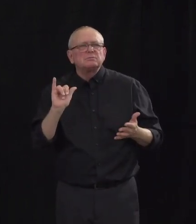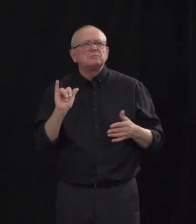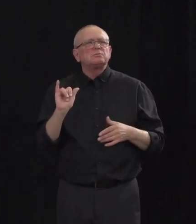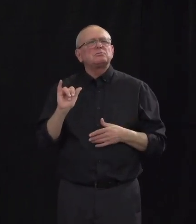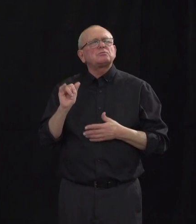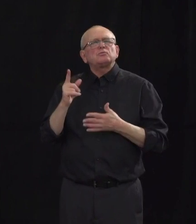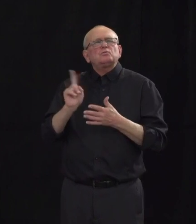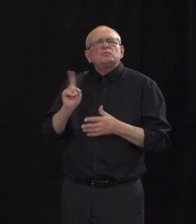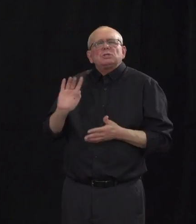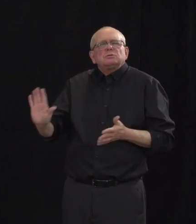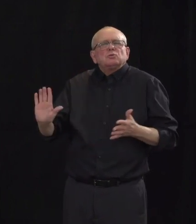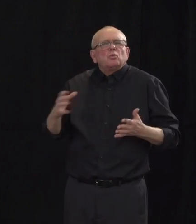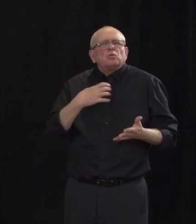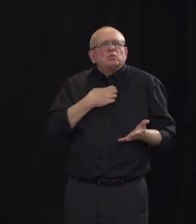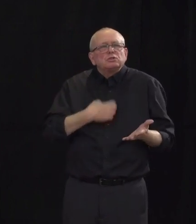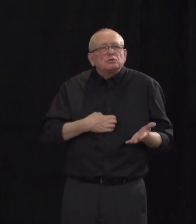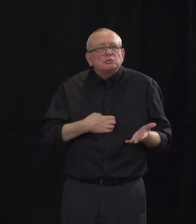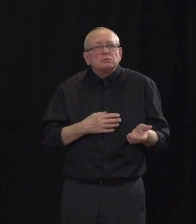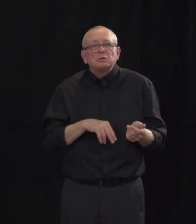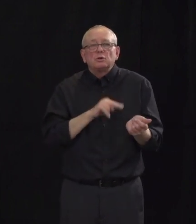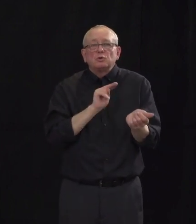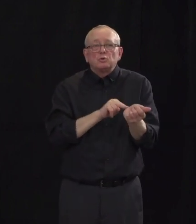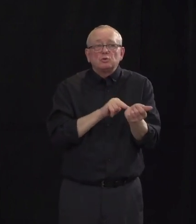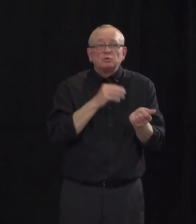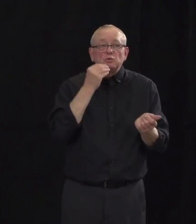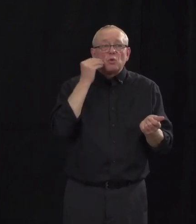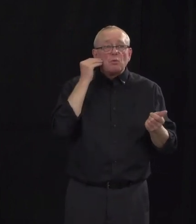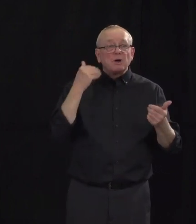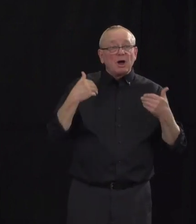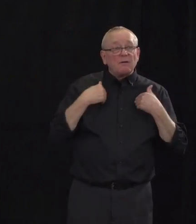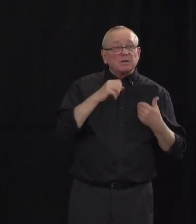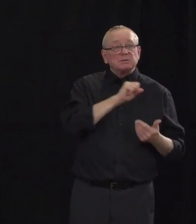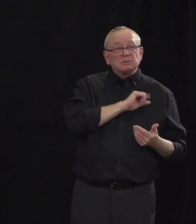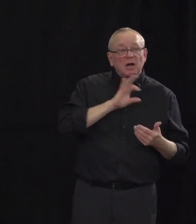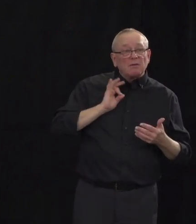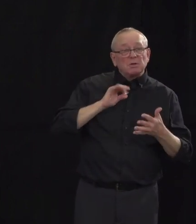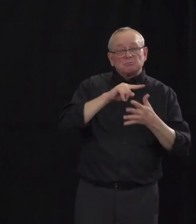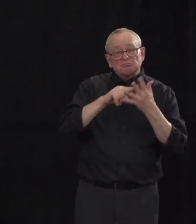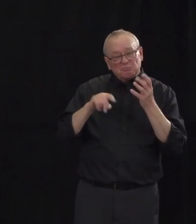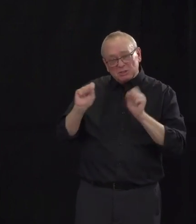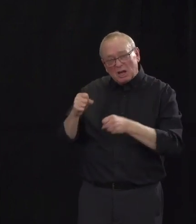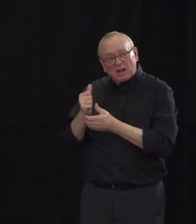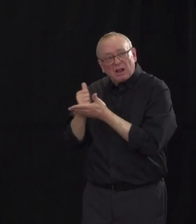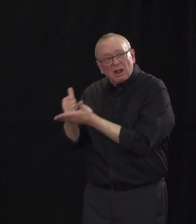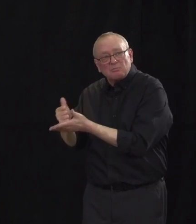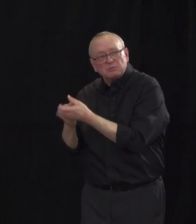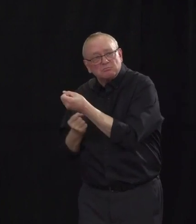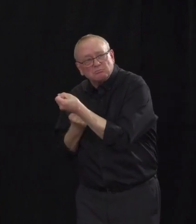they may wish to have happen in terms of more intensive treatment. Go ahead, Julia.